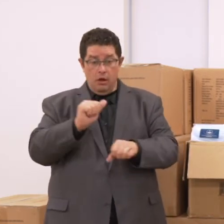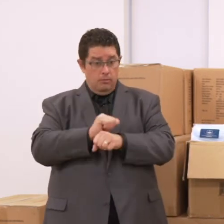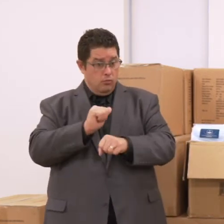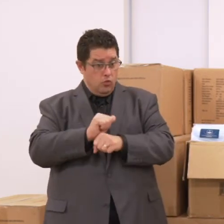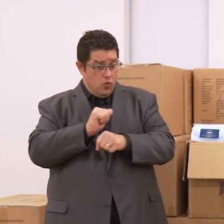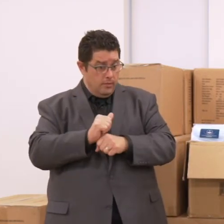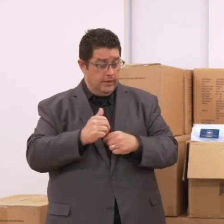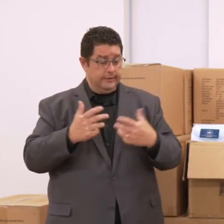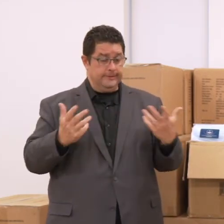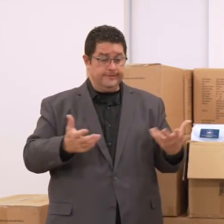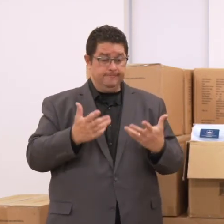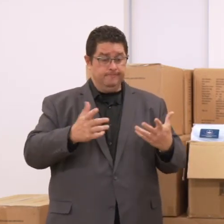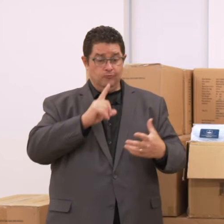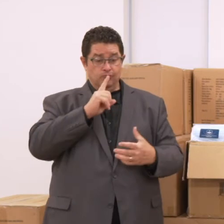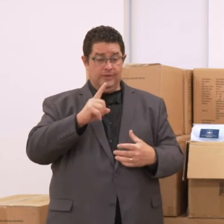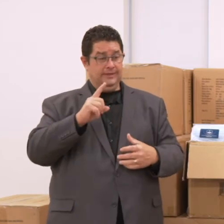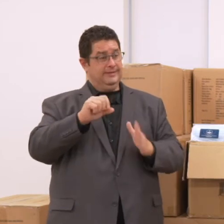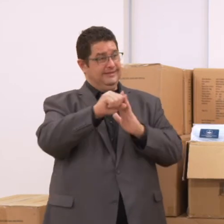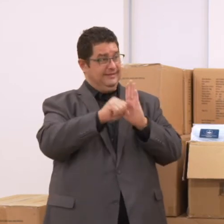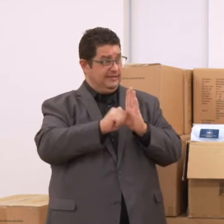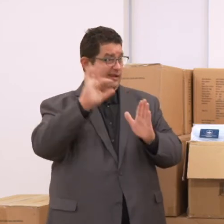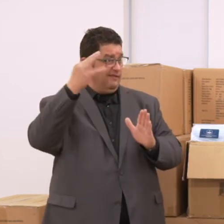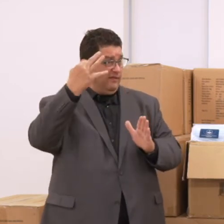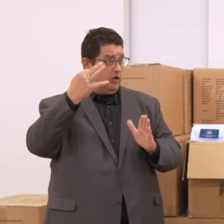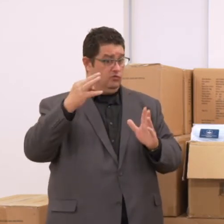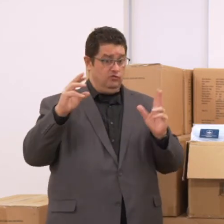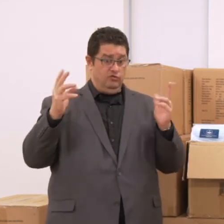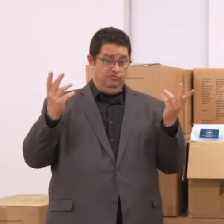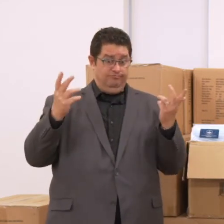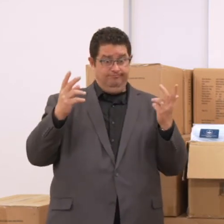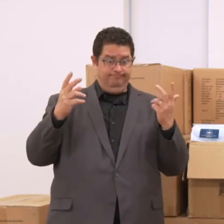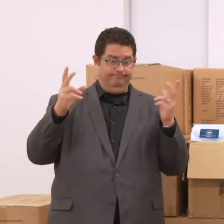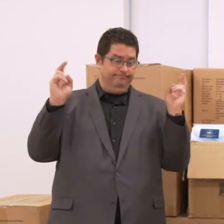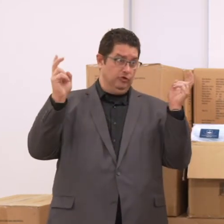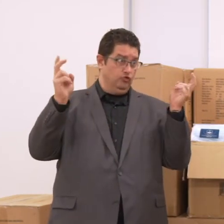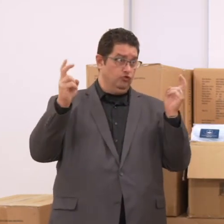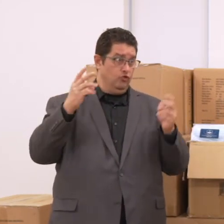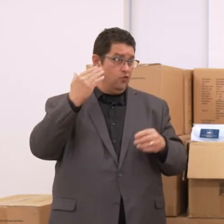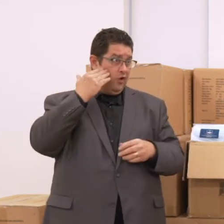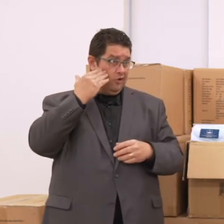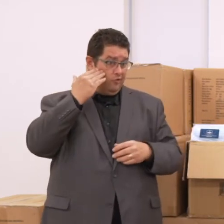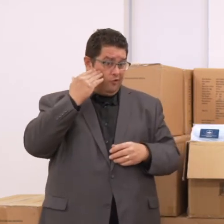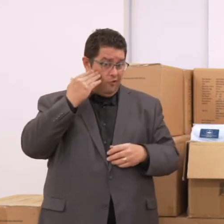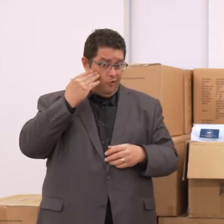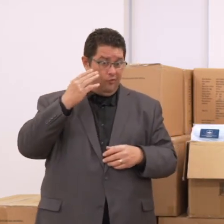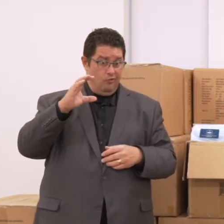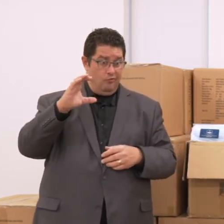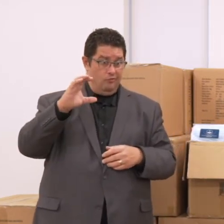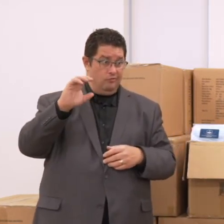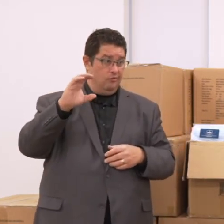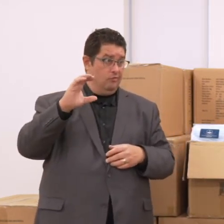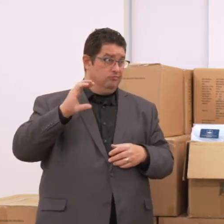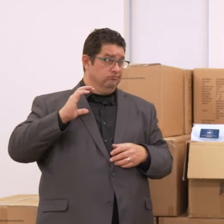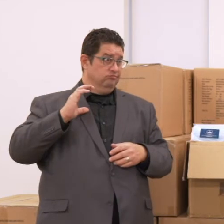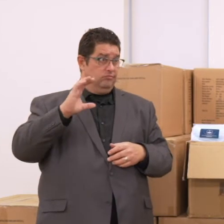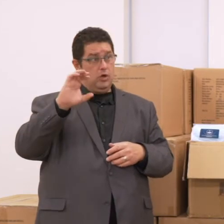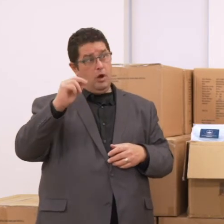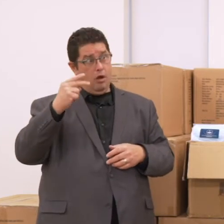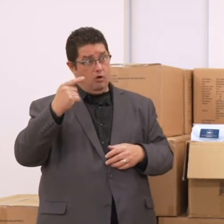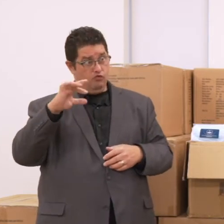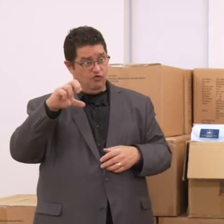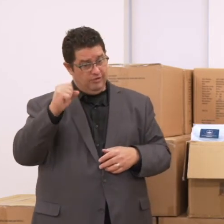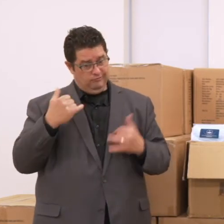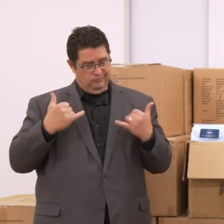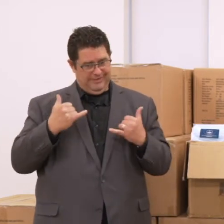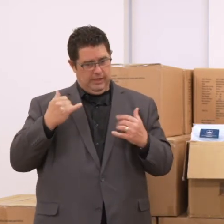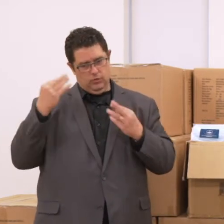really a state and federal issue. We know that that Congress is currently reviewing and considering, and